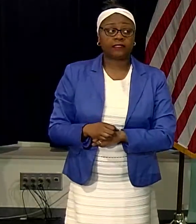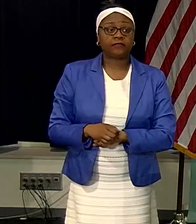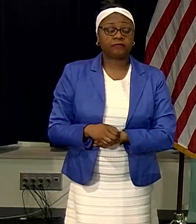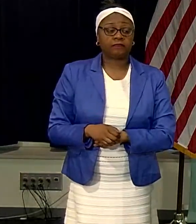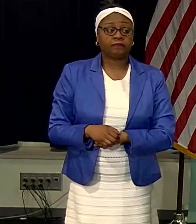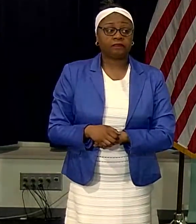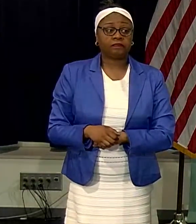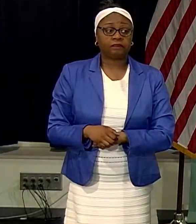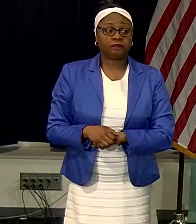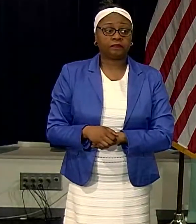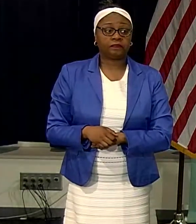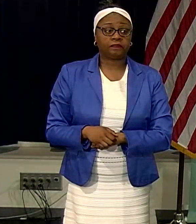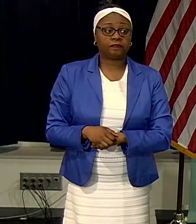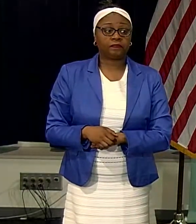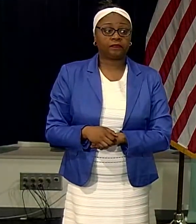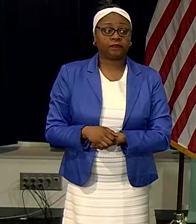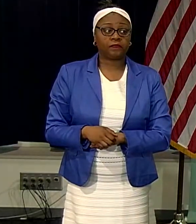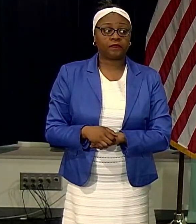thank you.